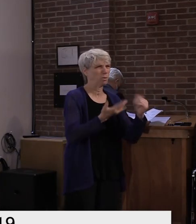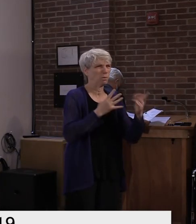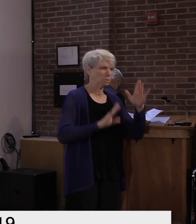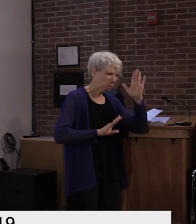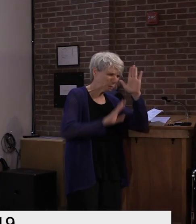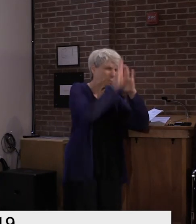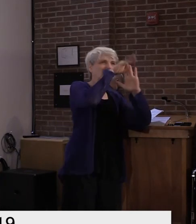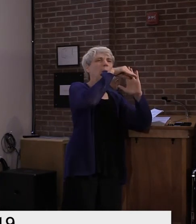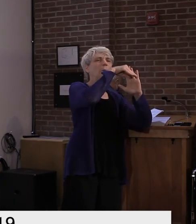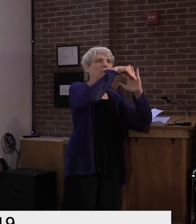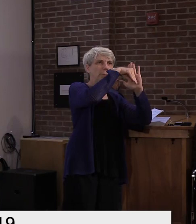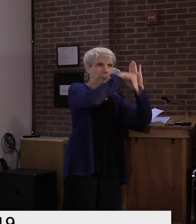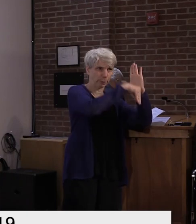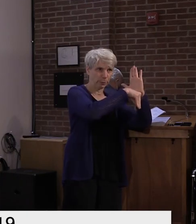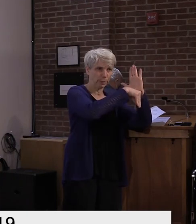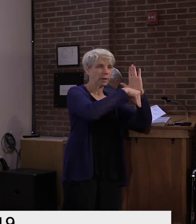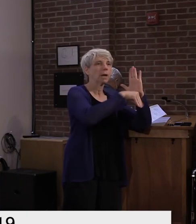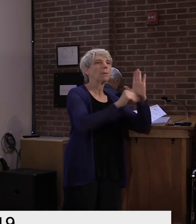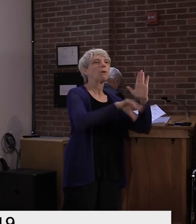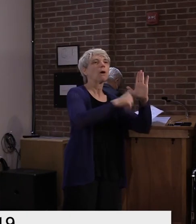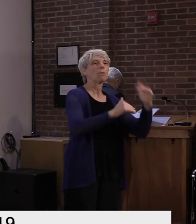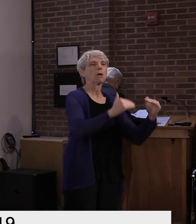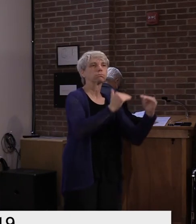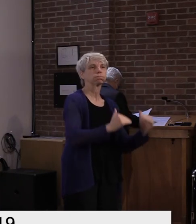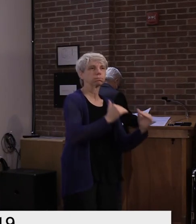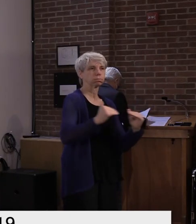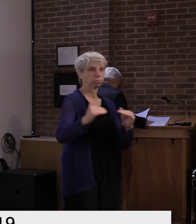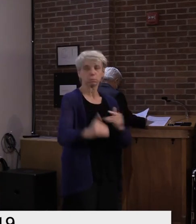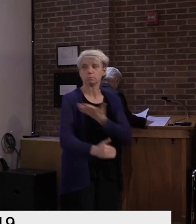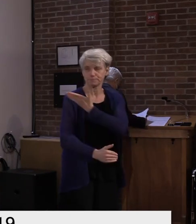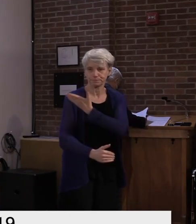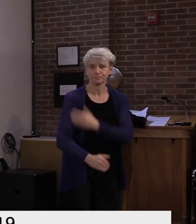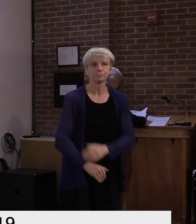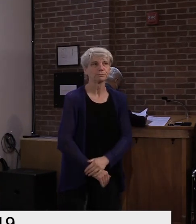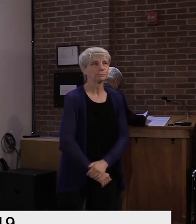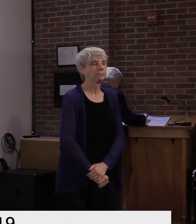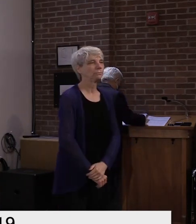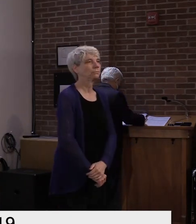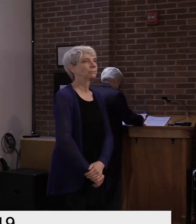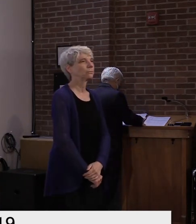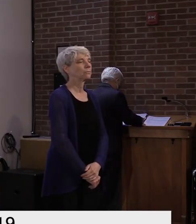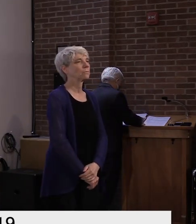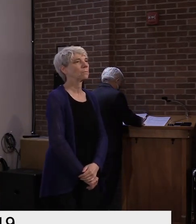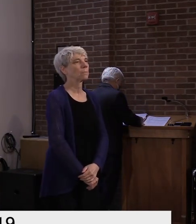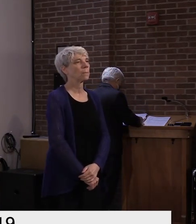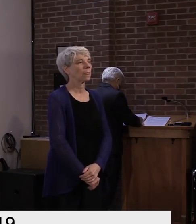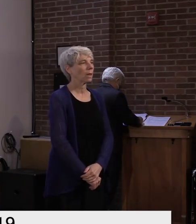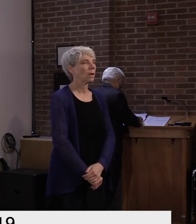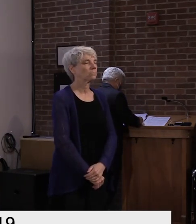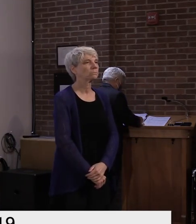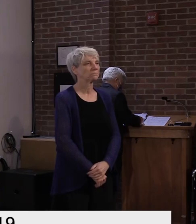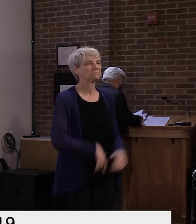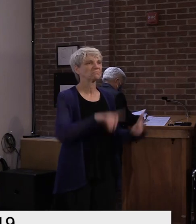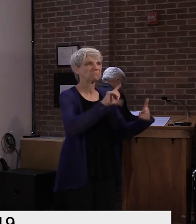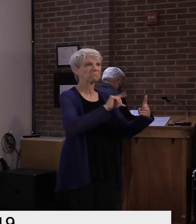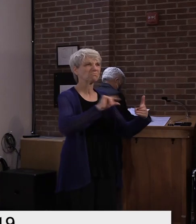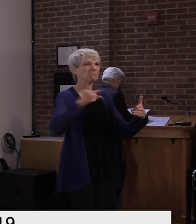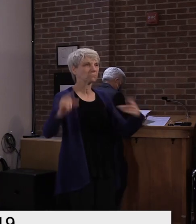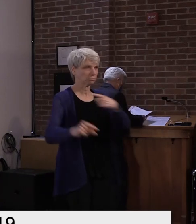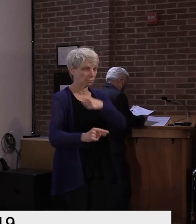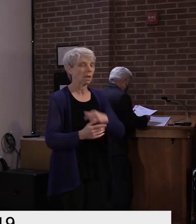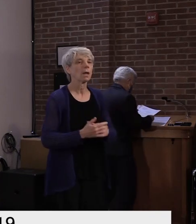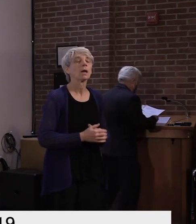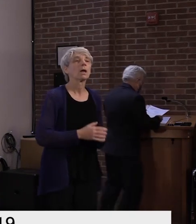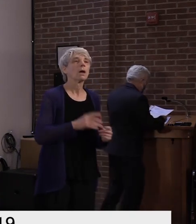that we're seeing in the southern region of the United States. Turning to the death totals that we're seeing across the country,